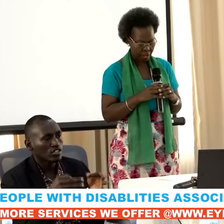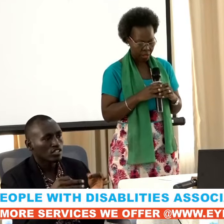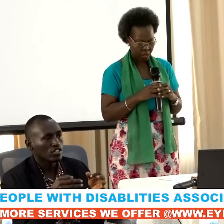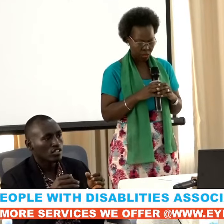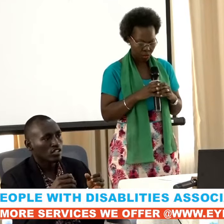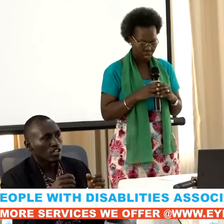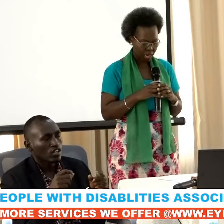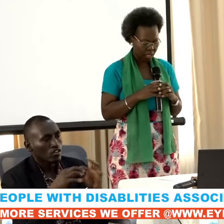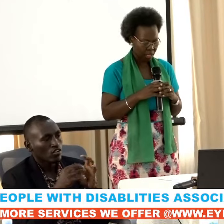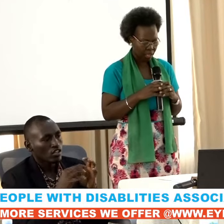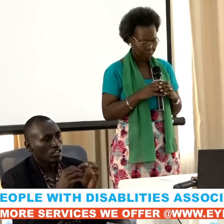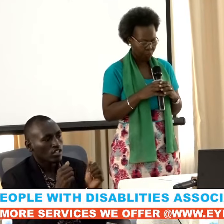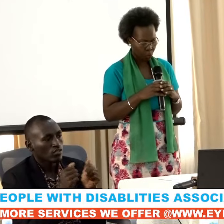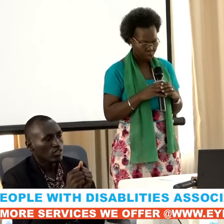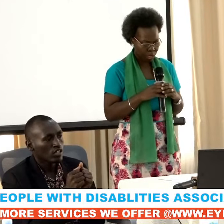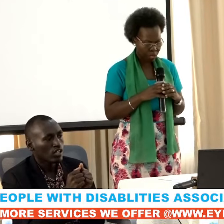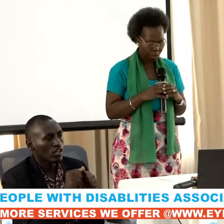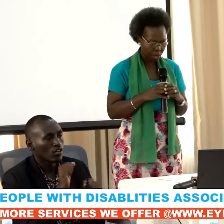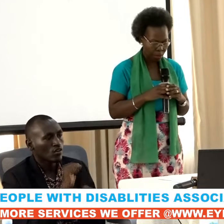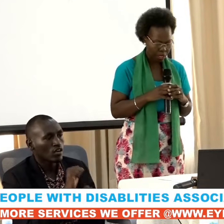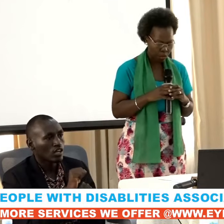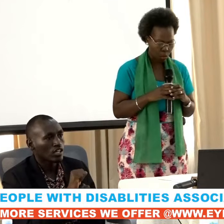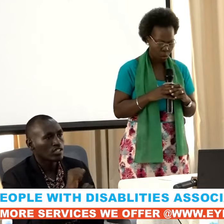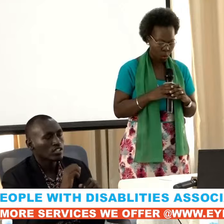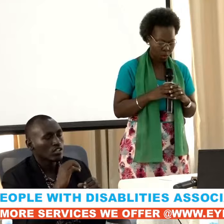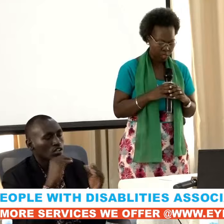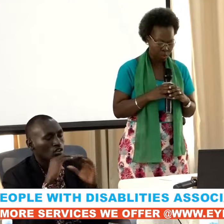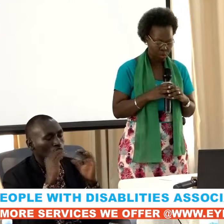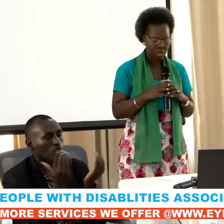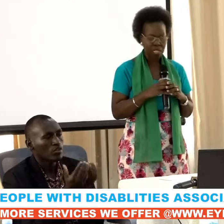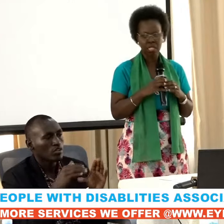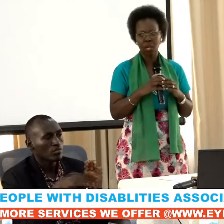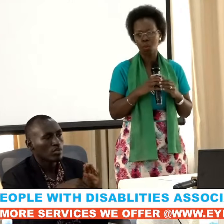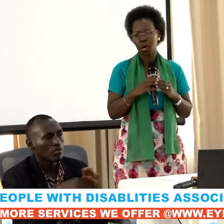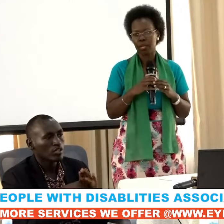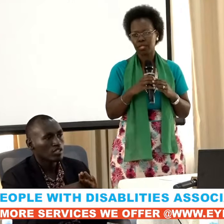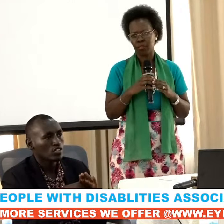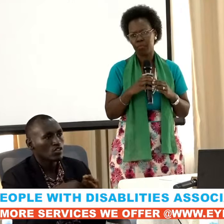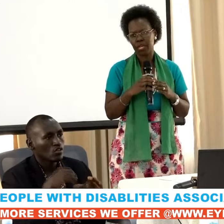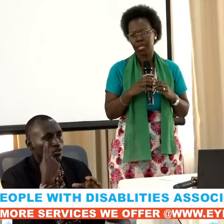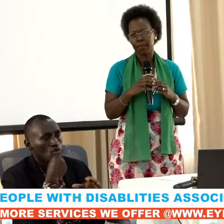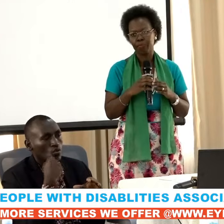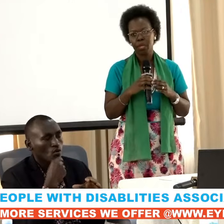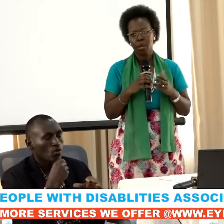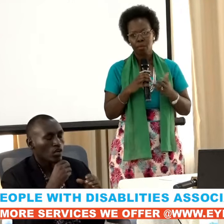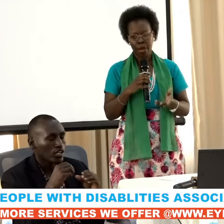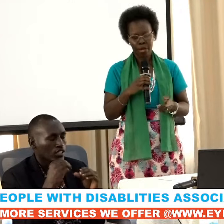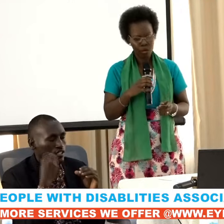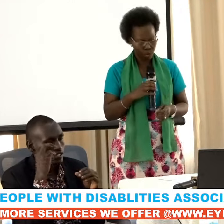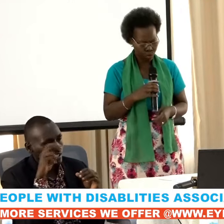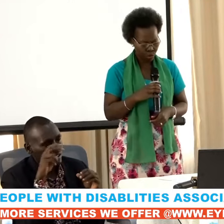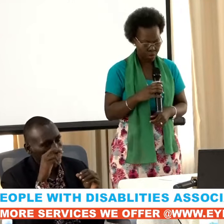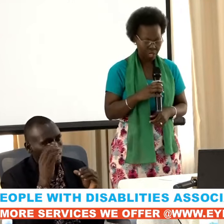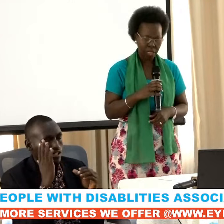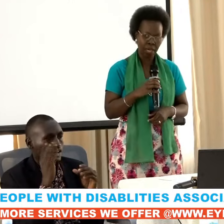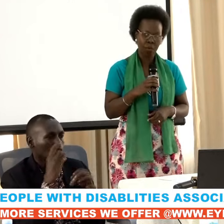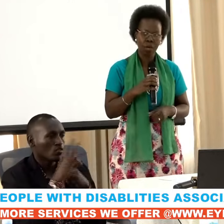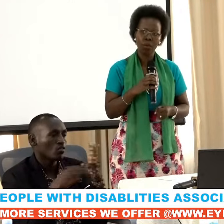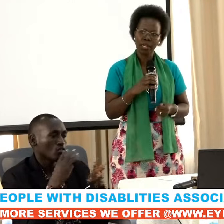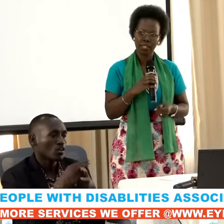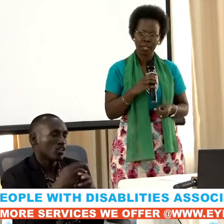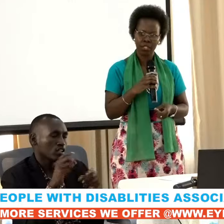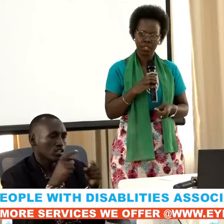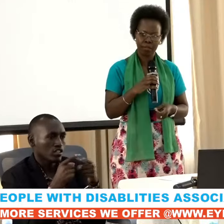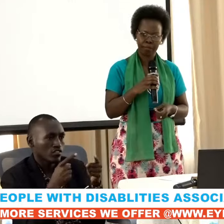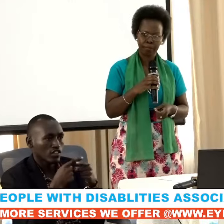colleagues, students, community members who experience the world differently. Brian, your stories here were